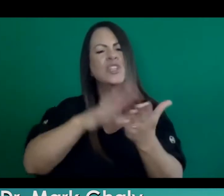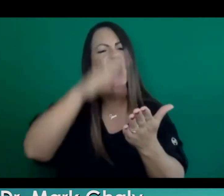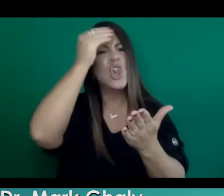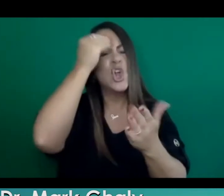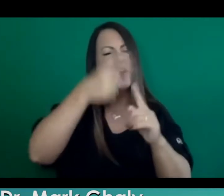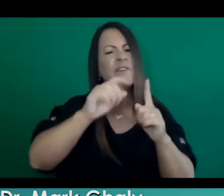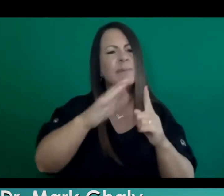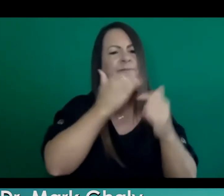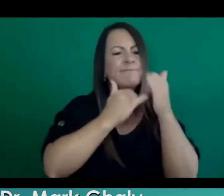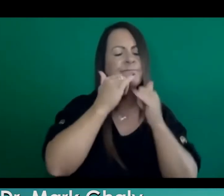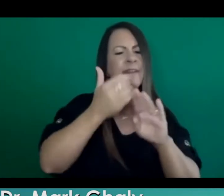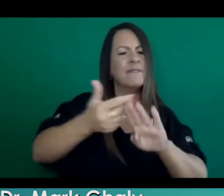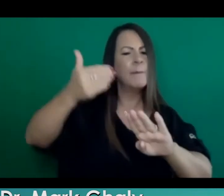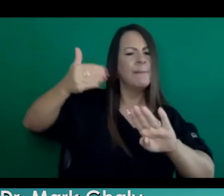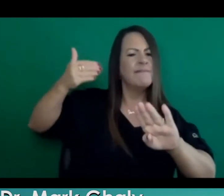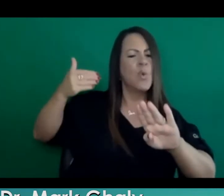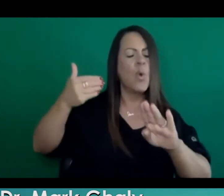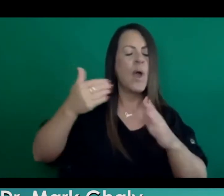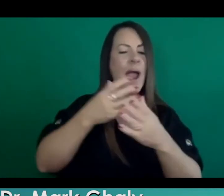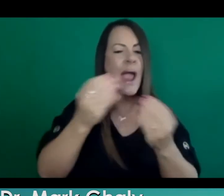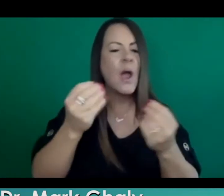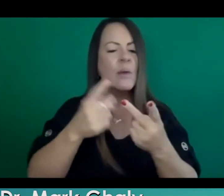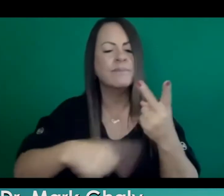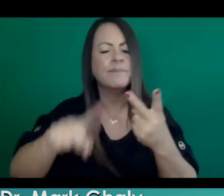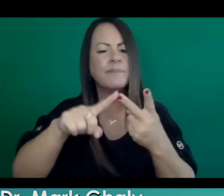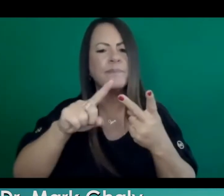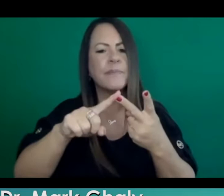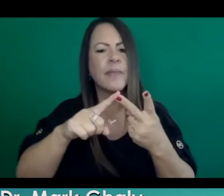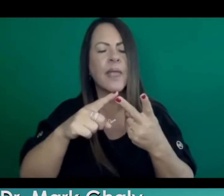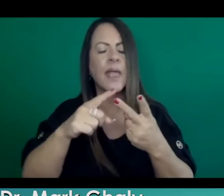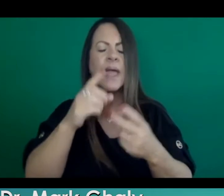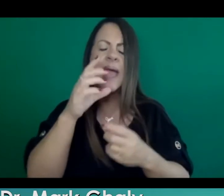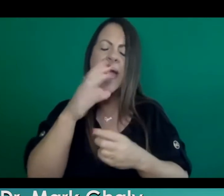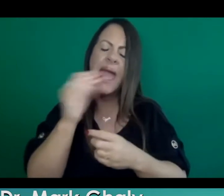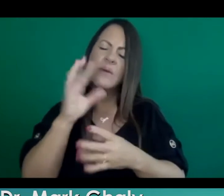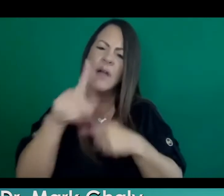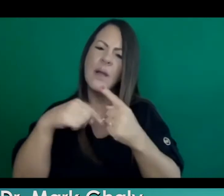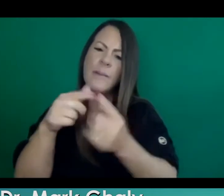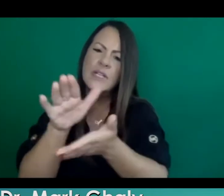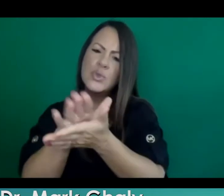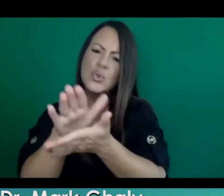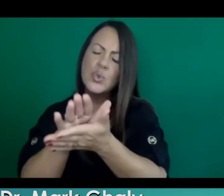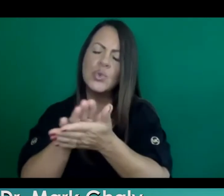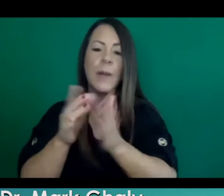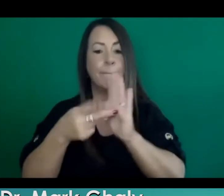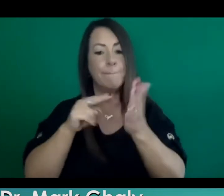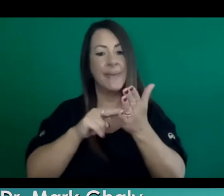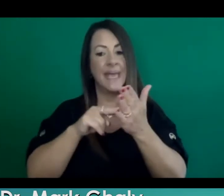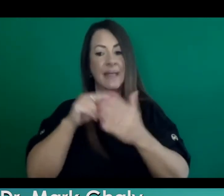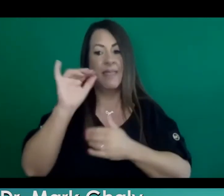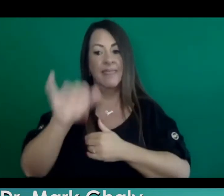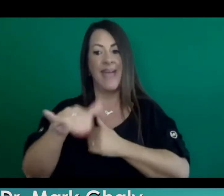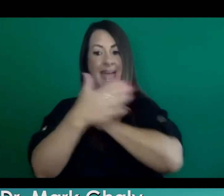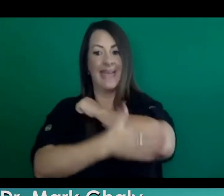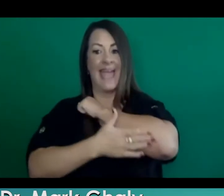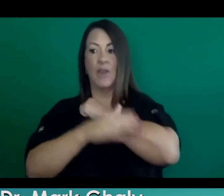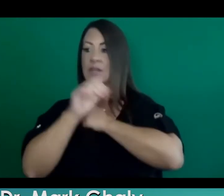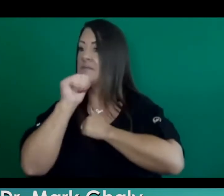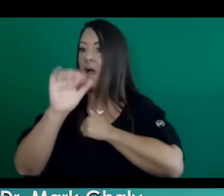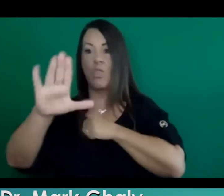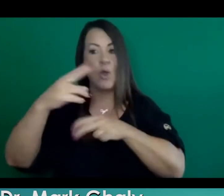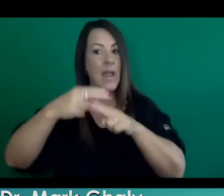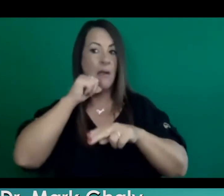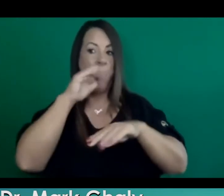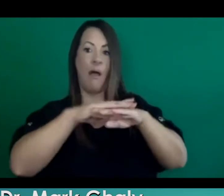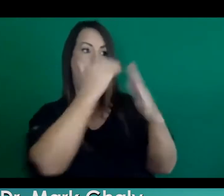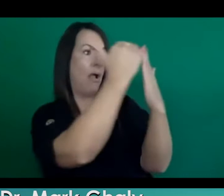guidelines we're preparing? And beyond that, similar to schools, will counties have to be off the list for 14 days before they